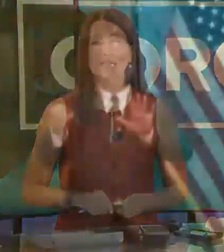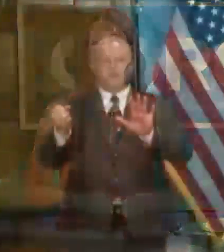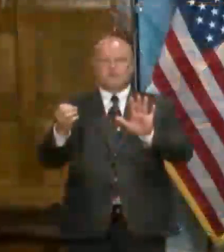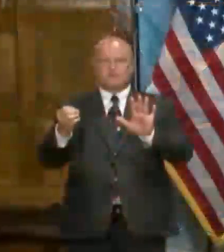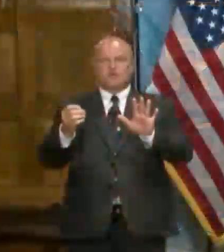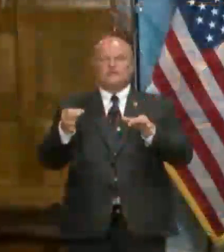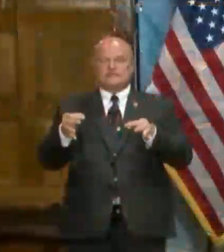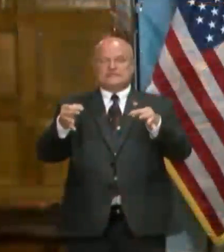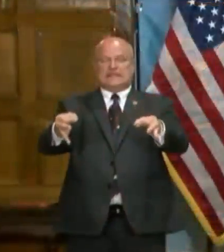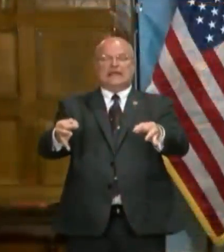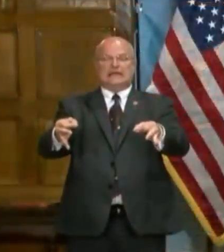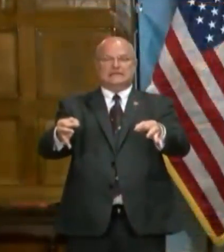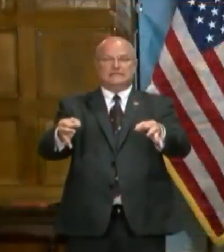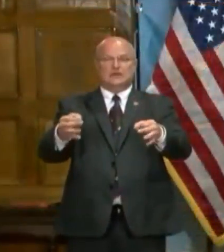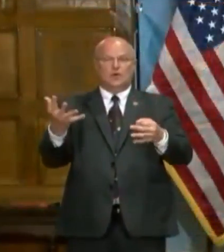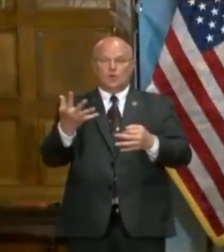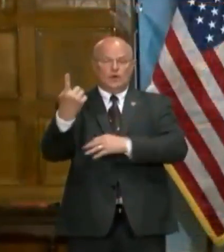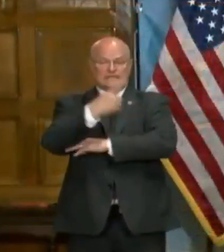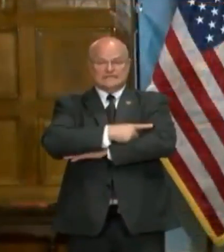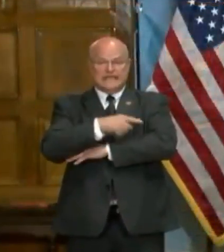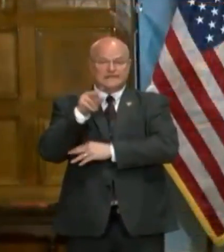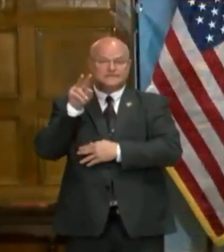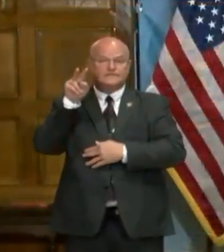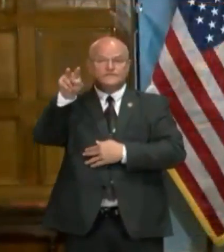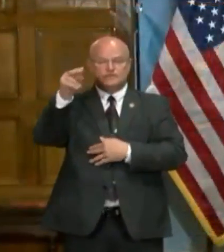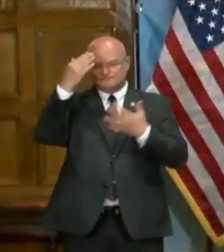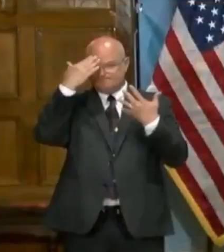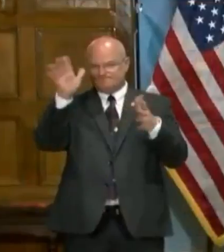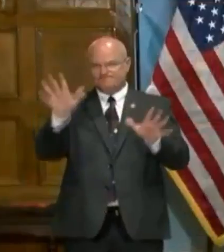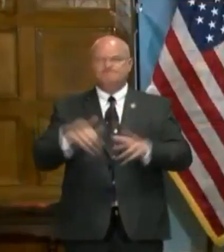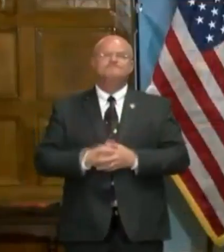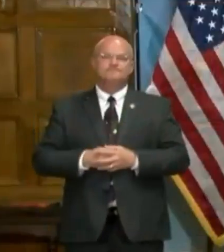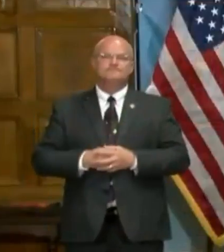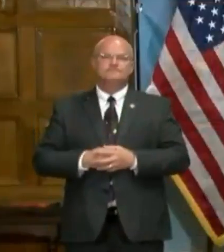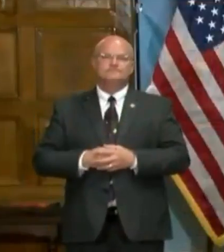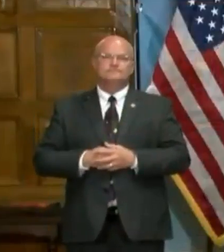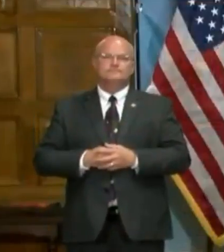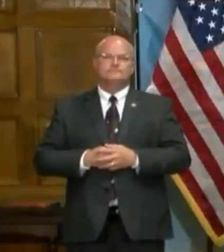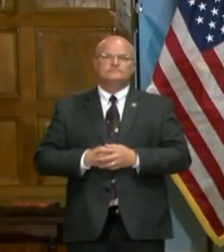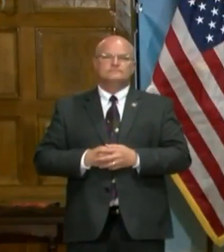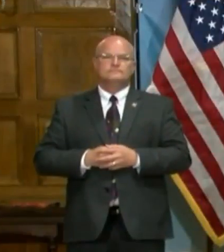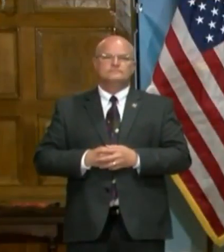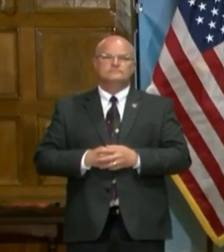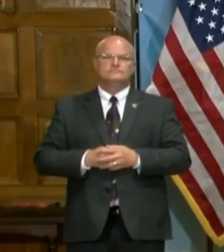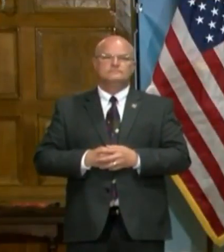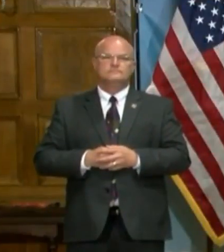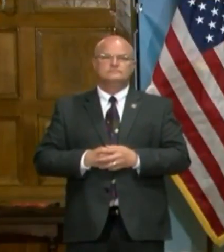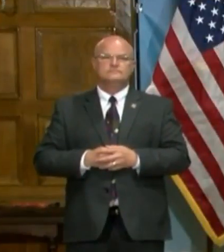It does delay us. There it goes. As to what day that will be, we just have to wait and see.